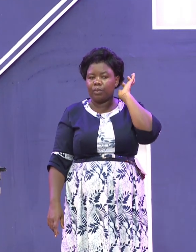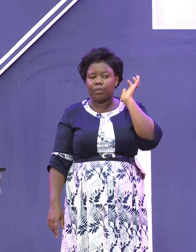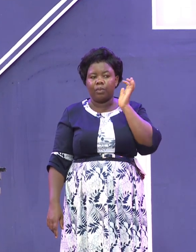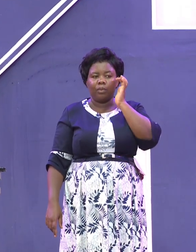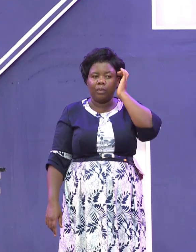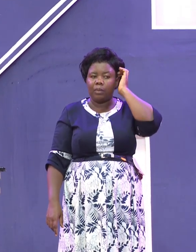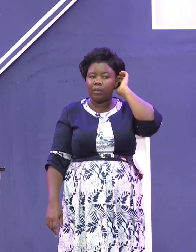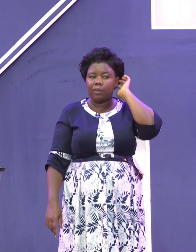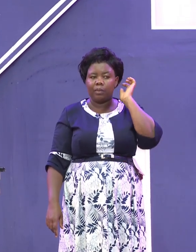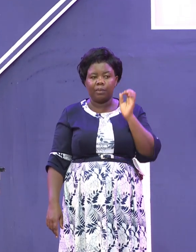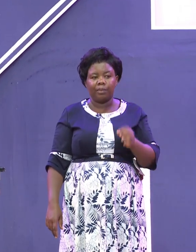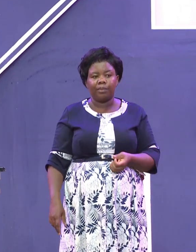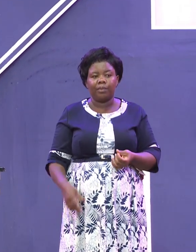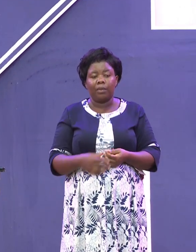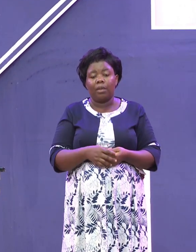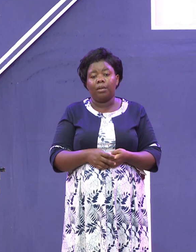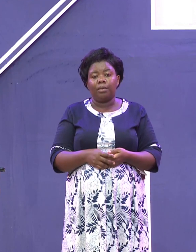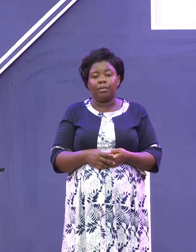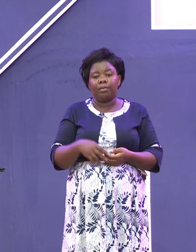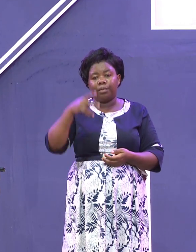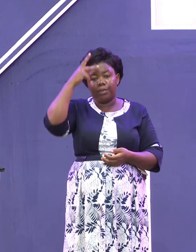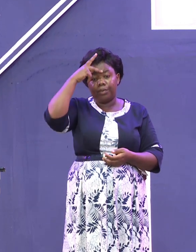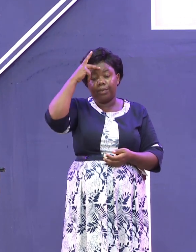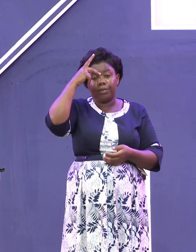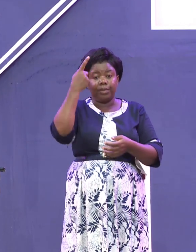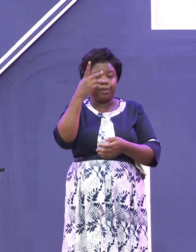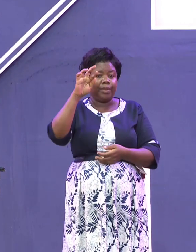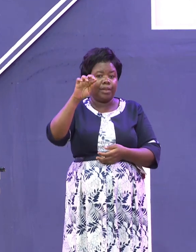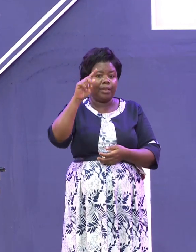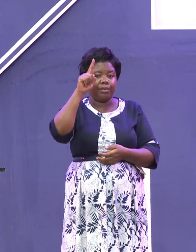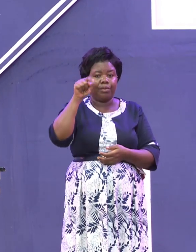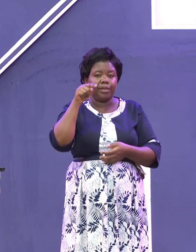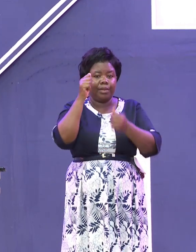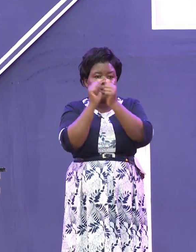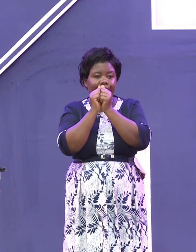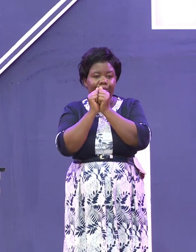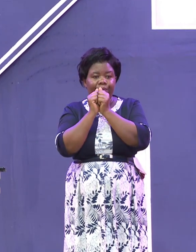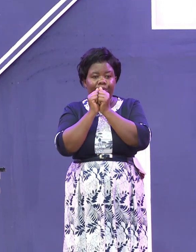kululi ngero 18 olunyiriri kumi. Proverbs 18 verse 10.